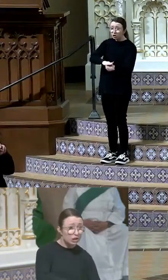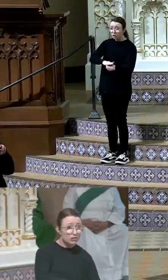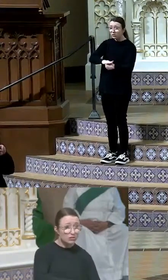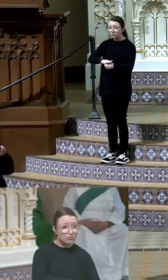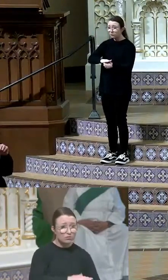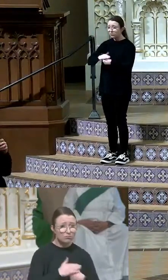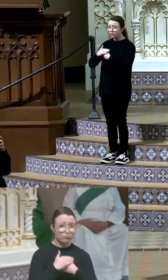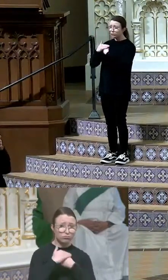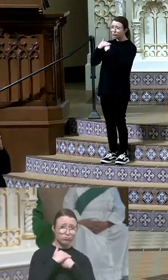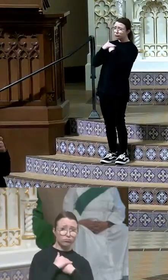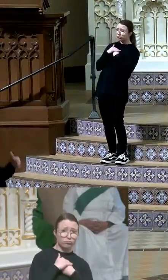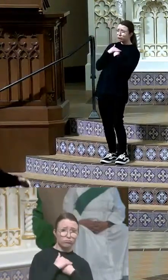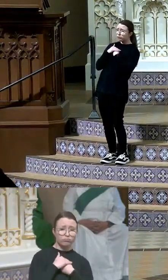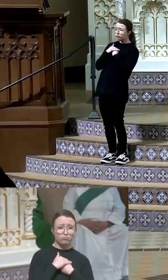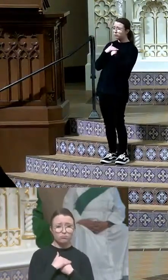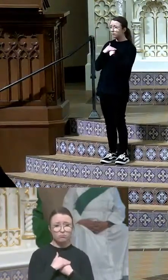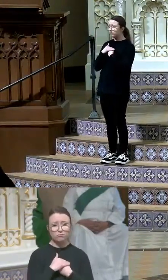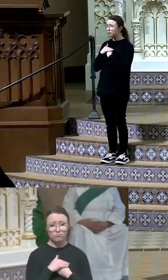subduings,